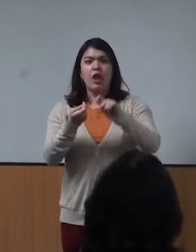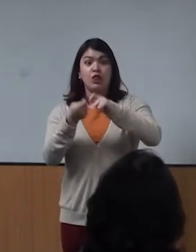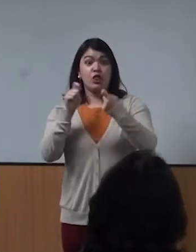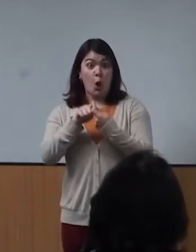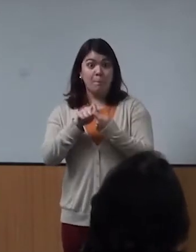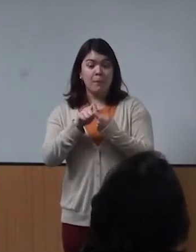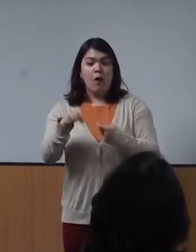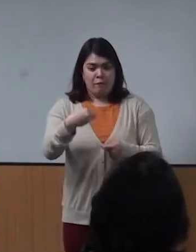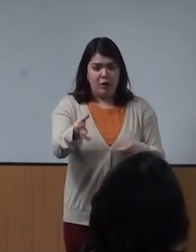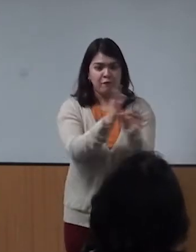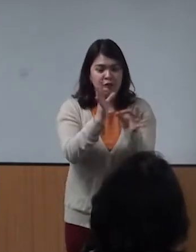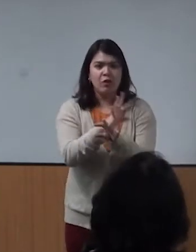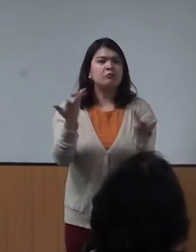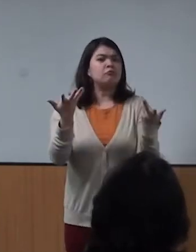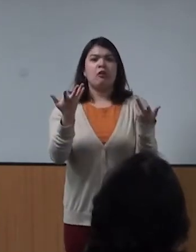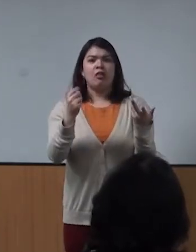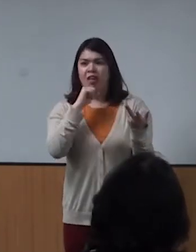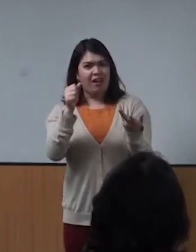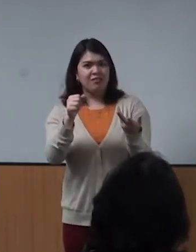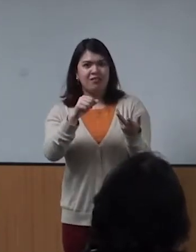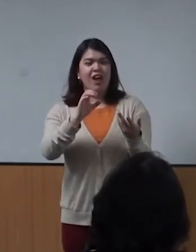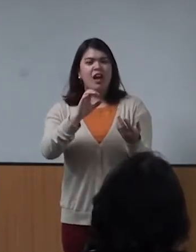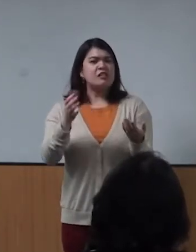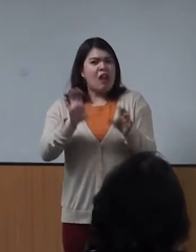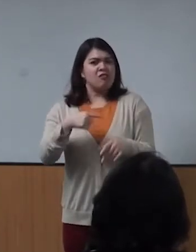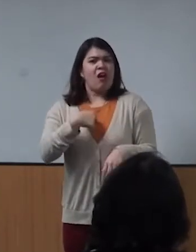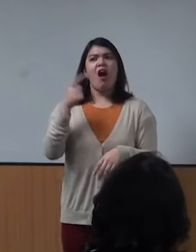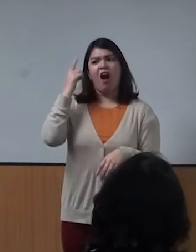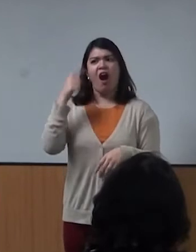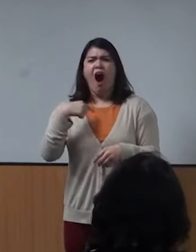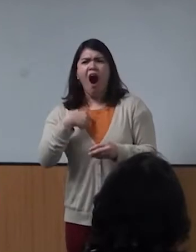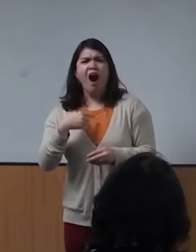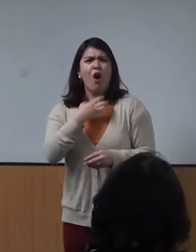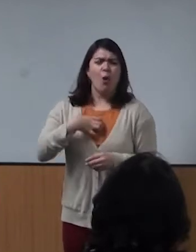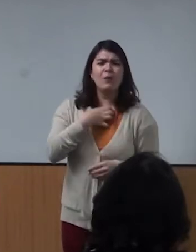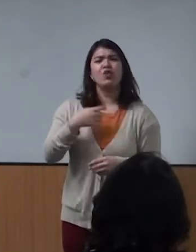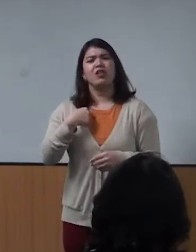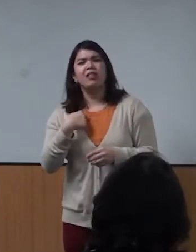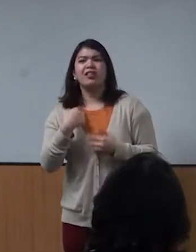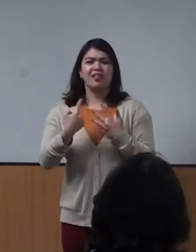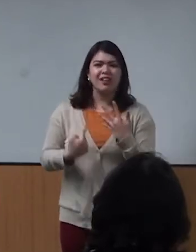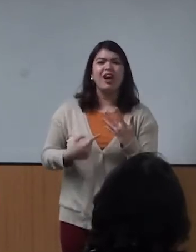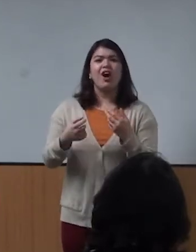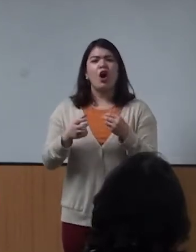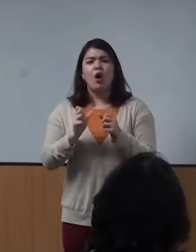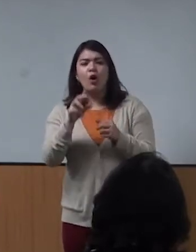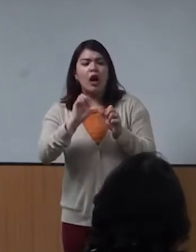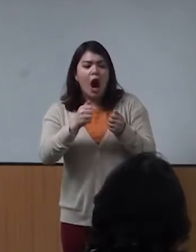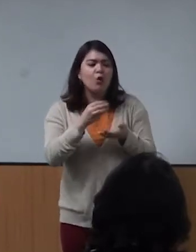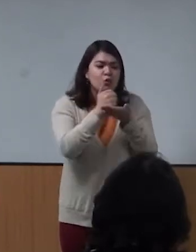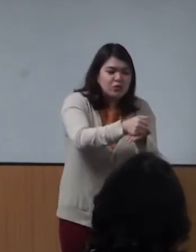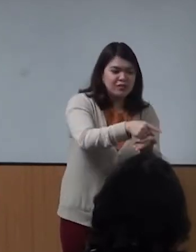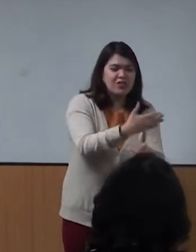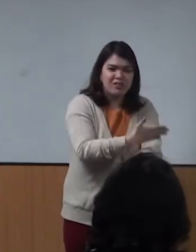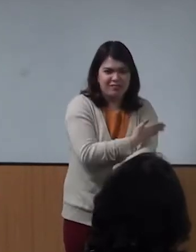be useless because the student will not be given the chance to know where to improve more during the time of